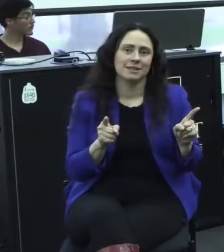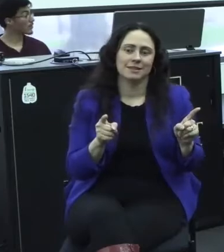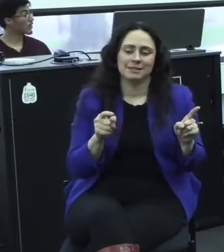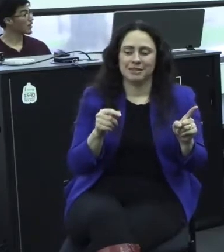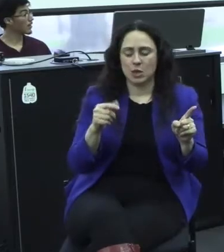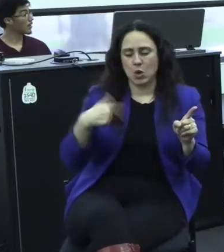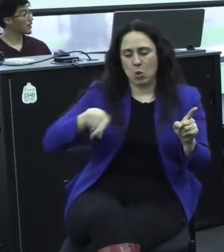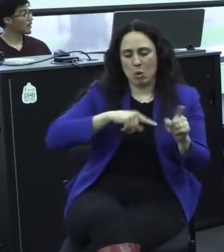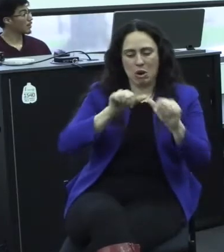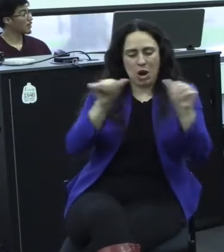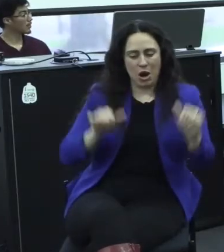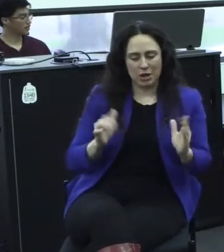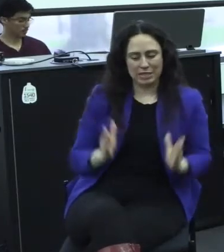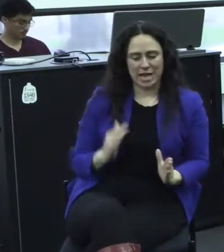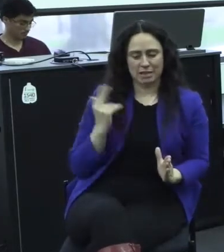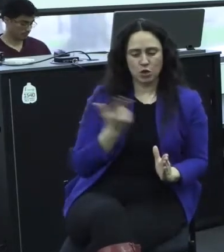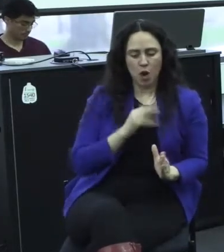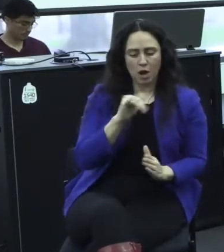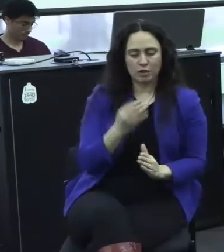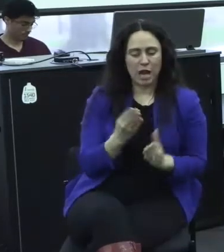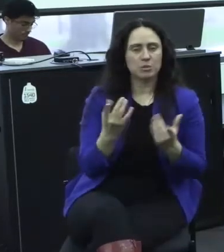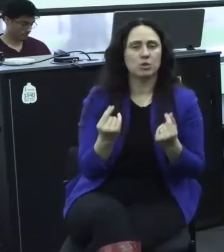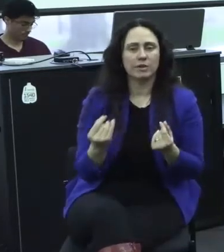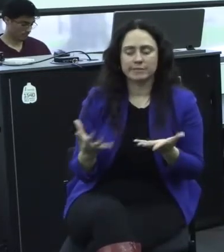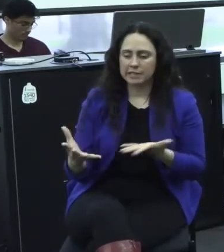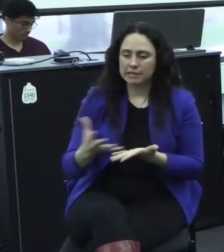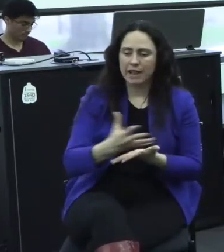our job is to really collect